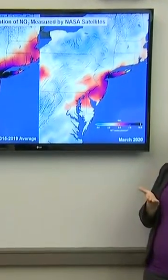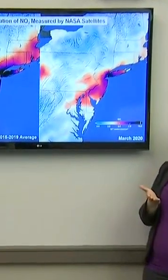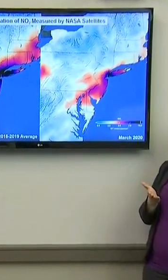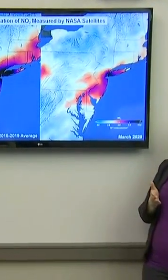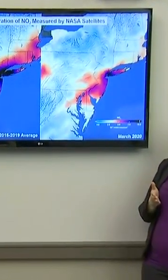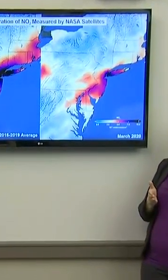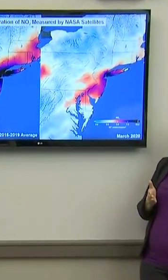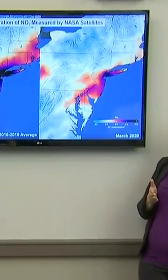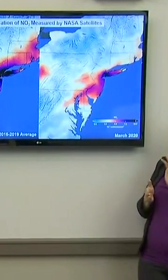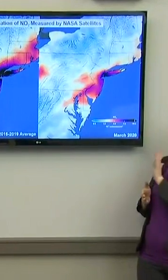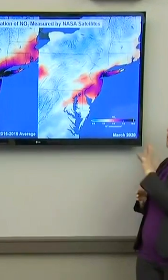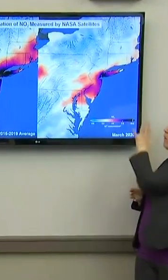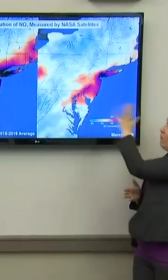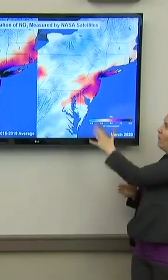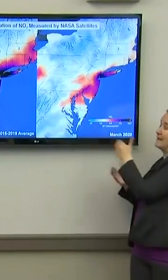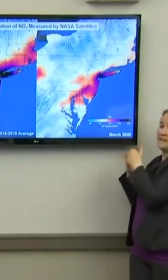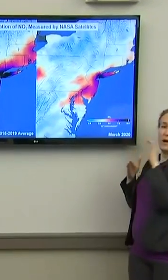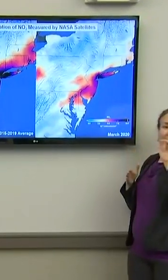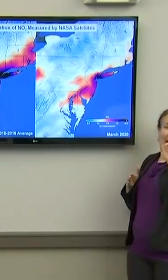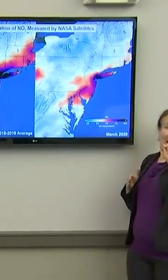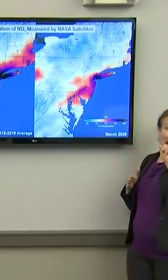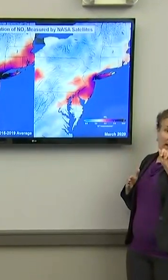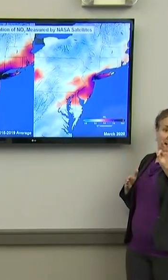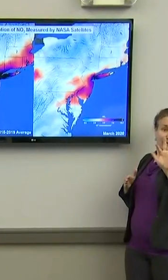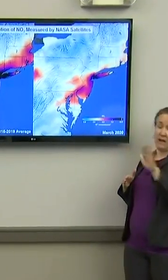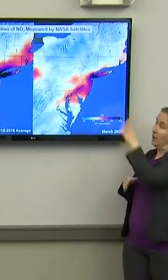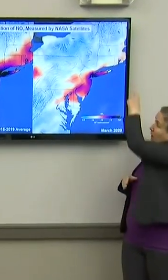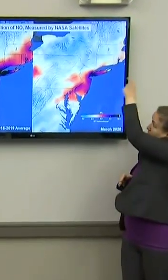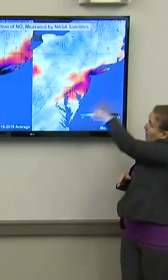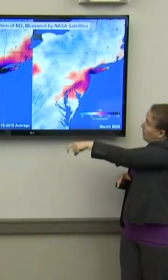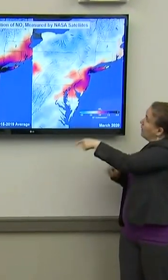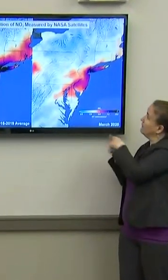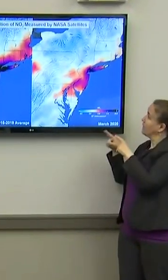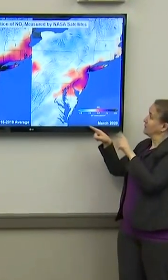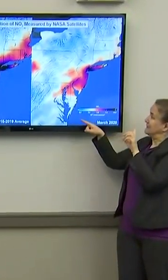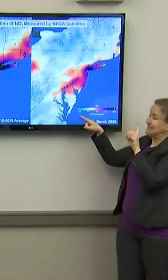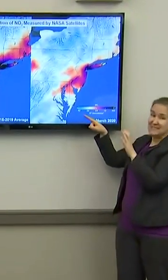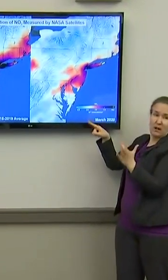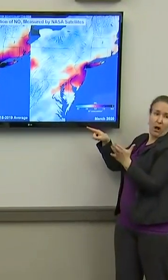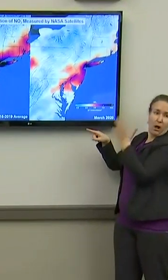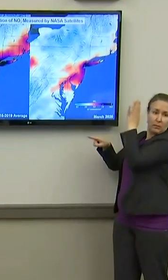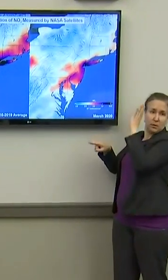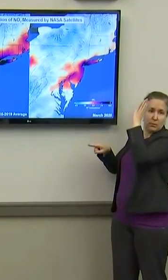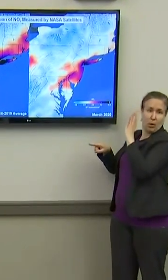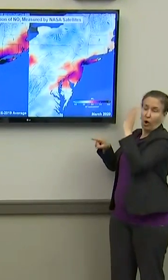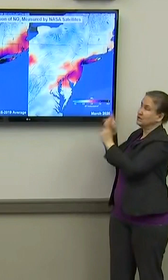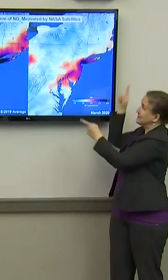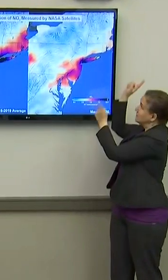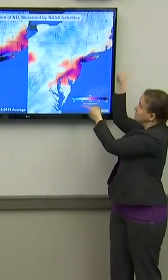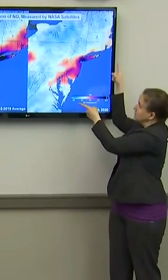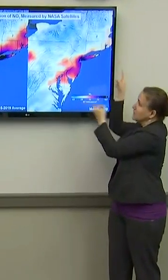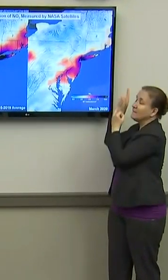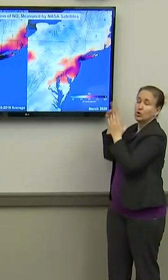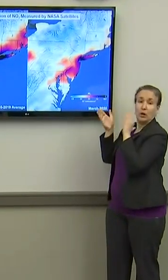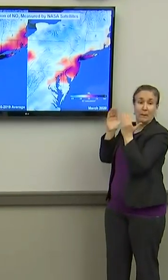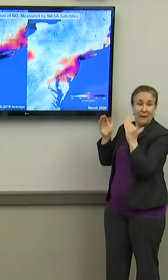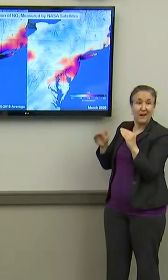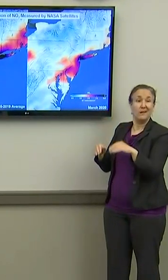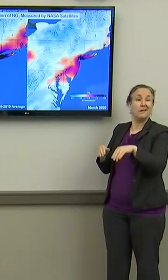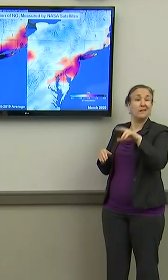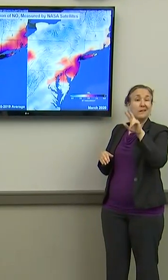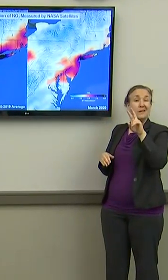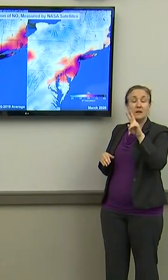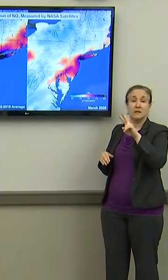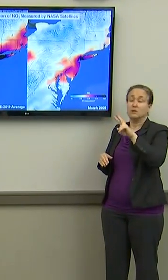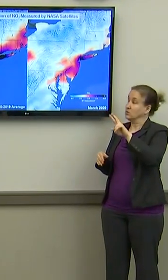our region along the I-95 corridor from Washington, D.C. to Boston than when compared to the mean of